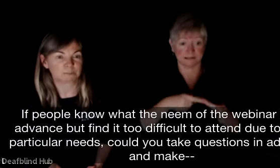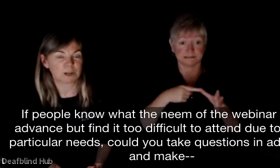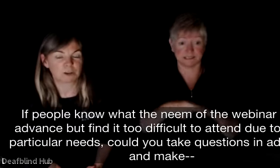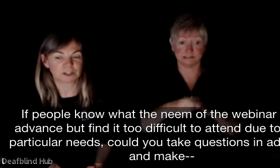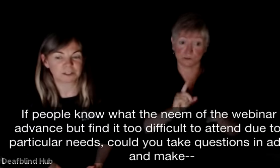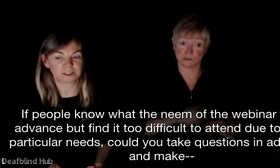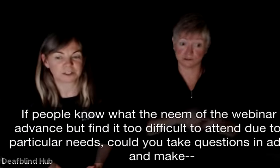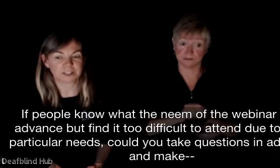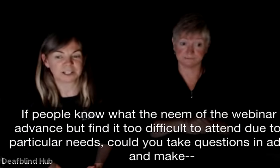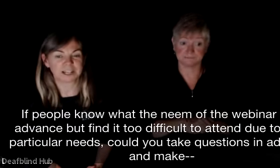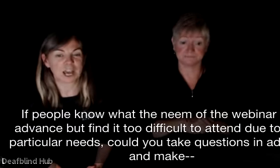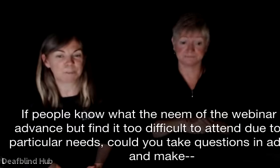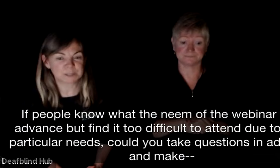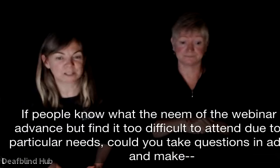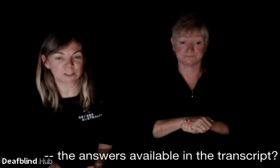It's Meredith.